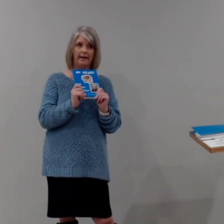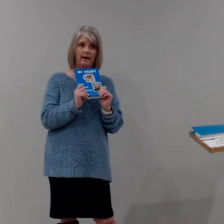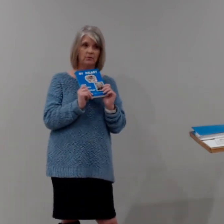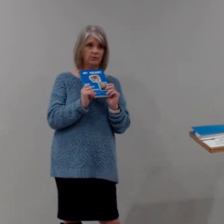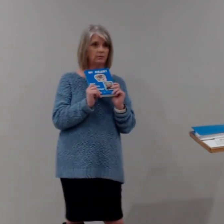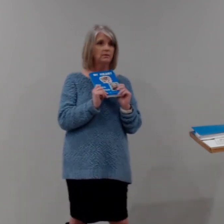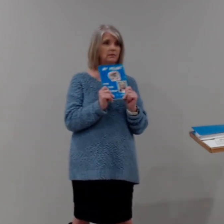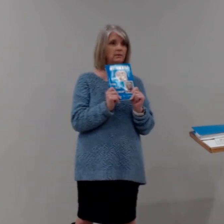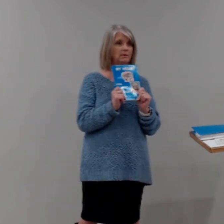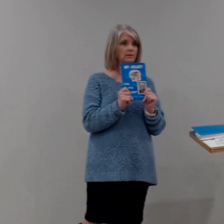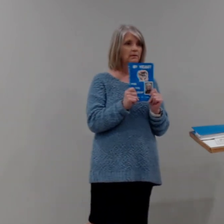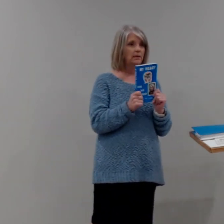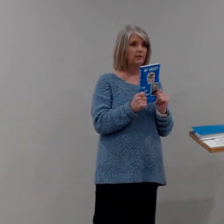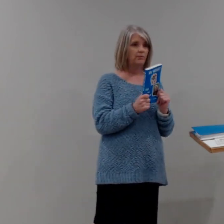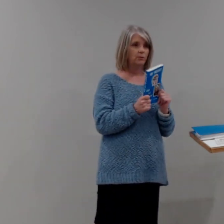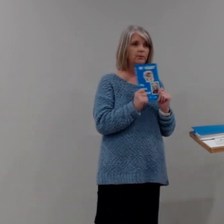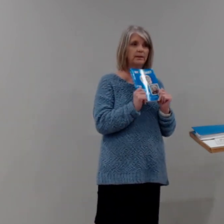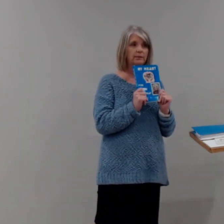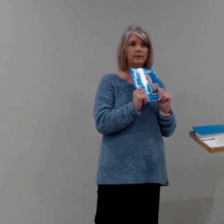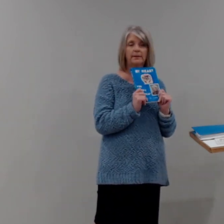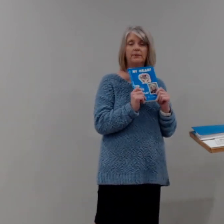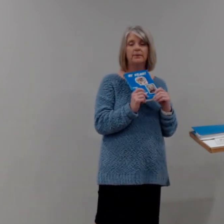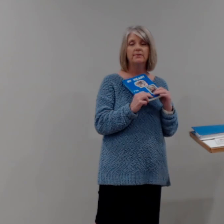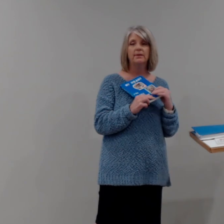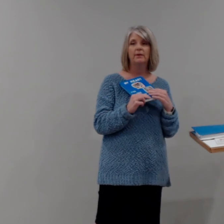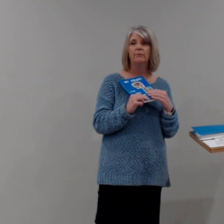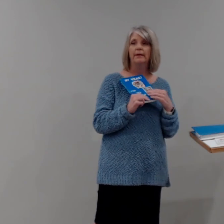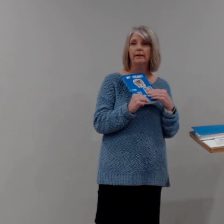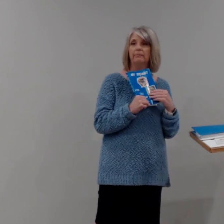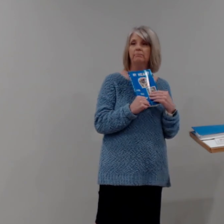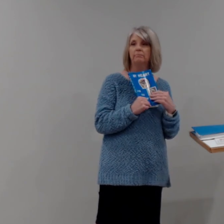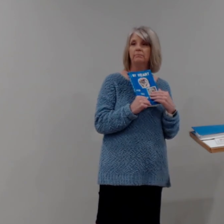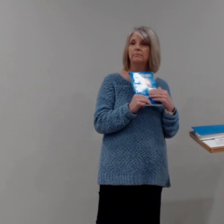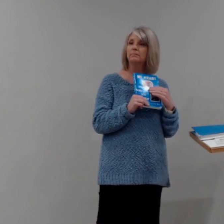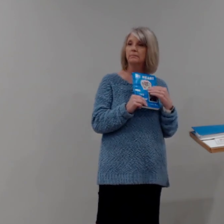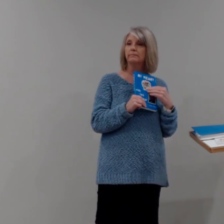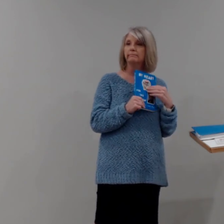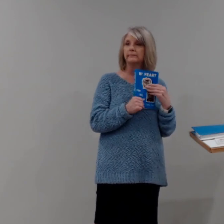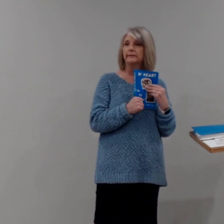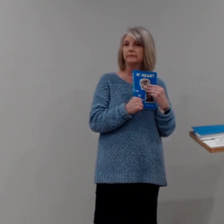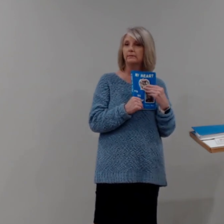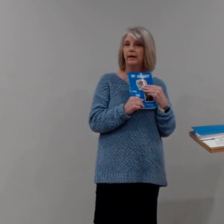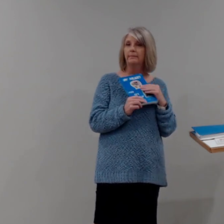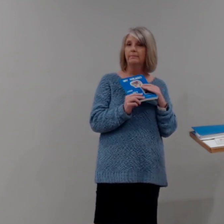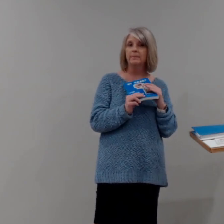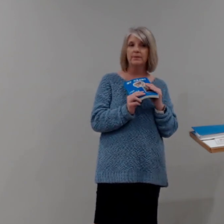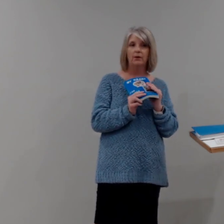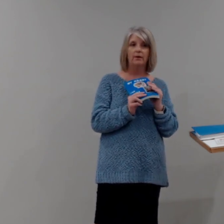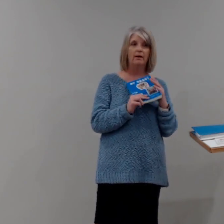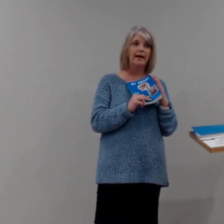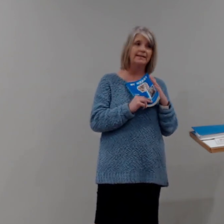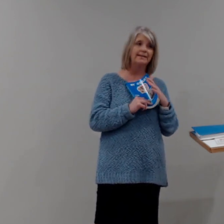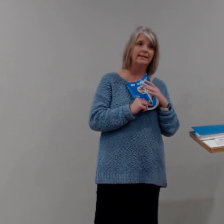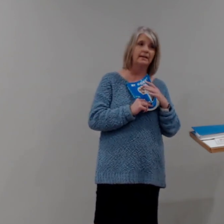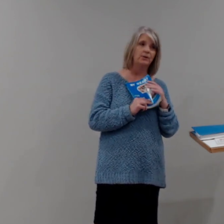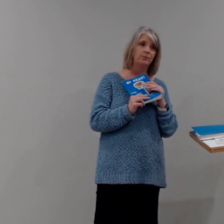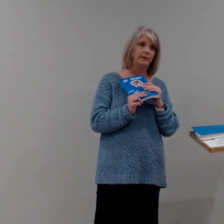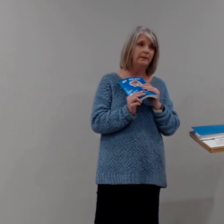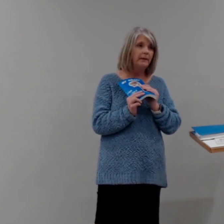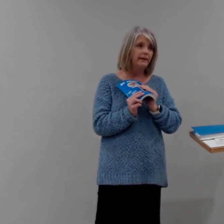out if you're really, really interested in reading it. Okay, so I'll ask is that you bring it back to